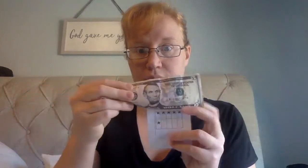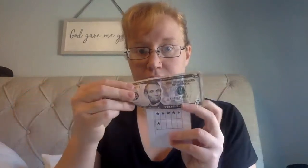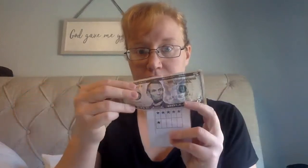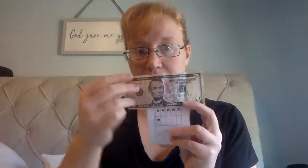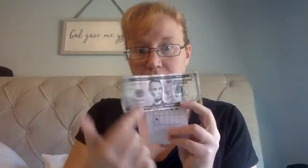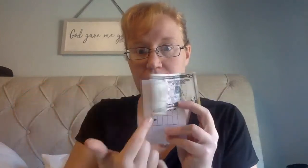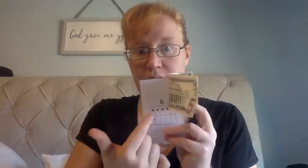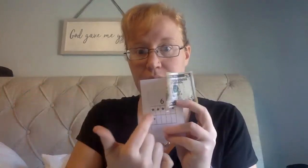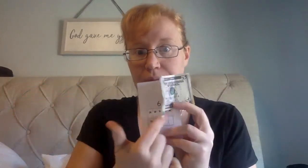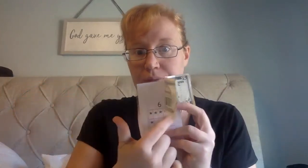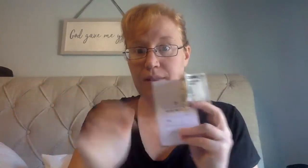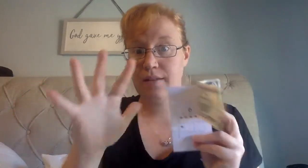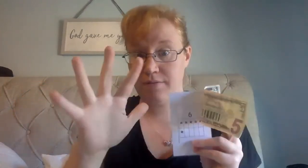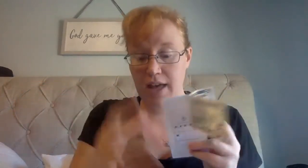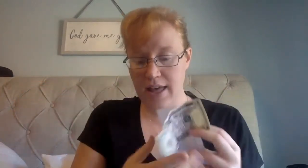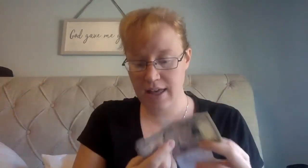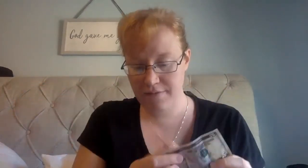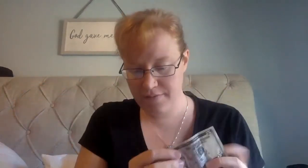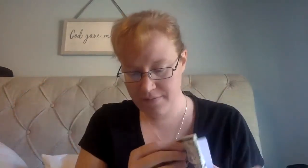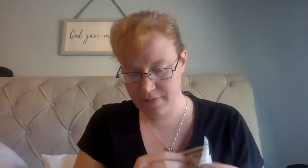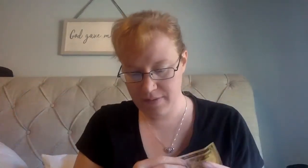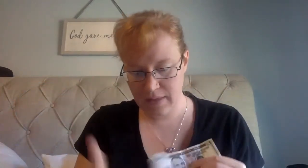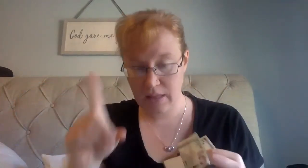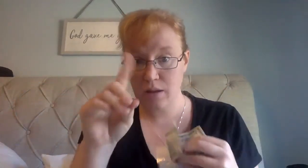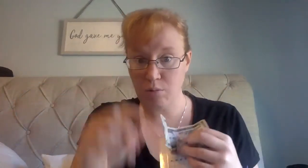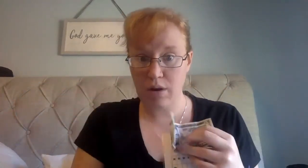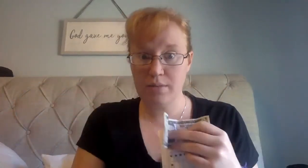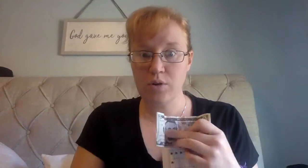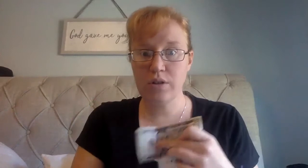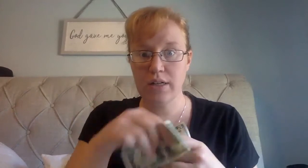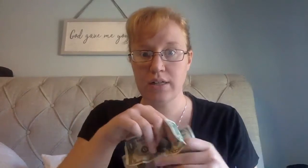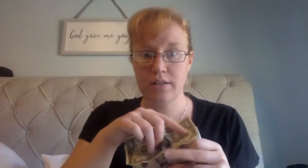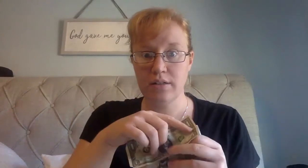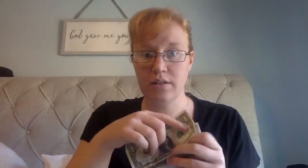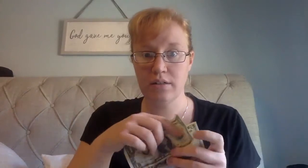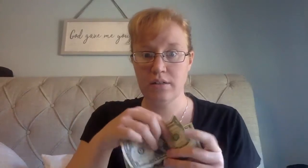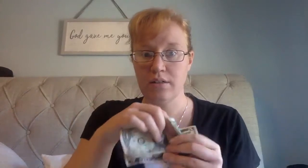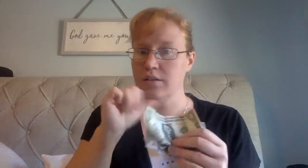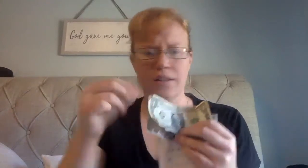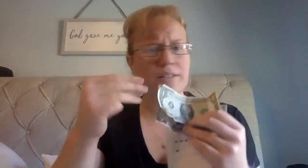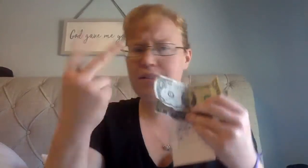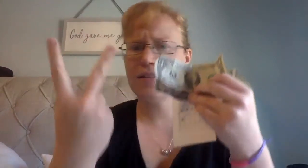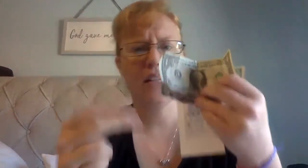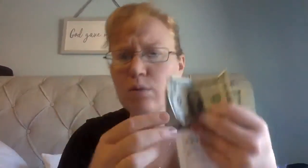This up here, 5. 1 more doesn't equal